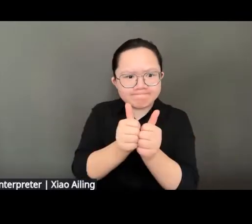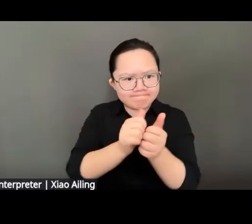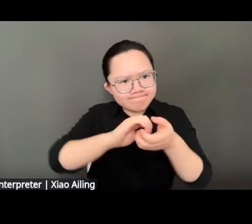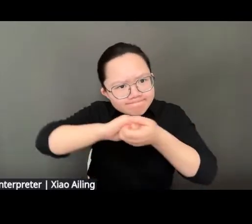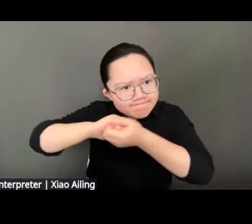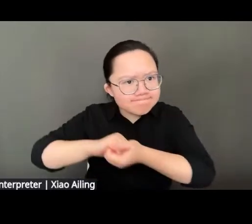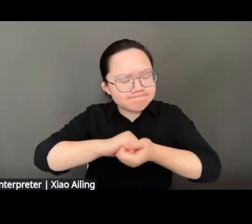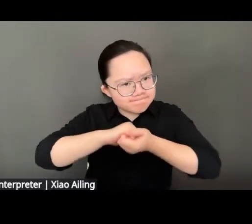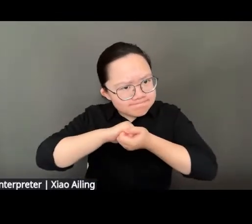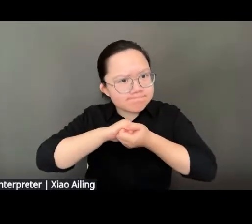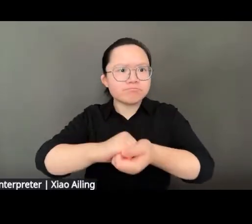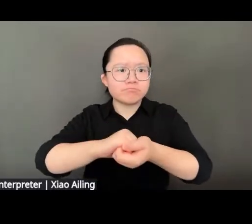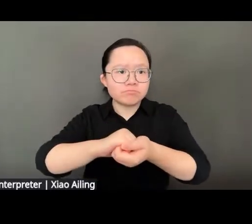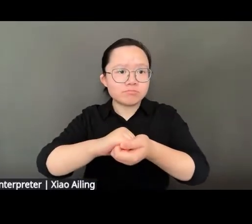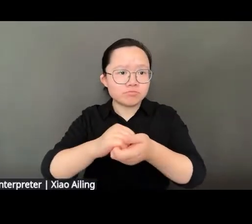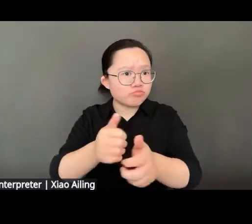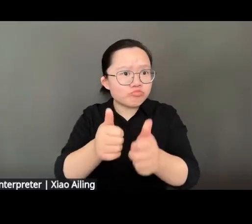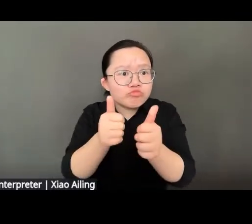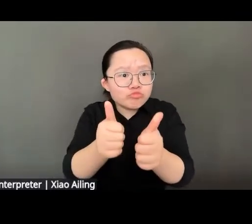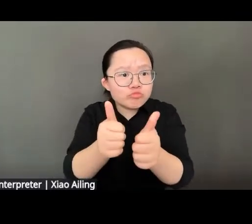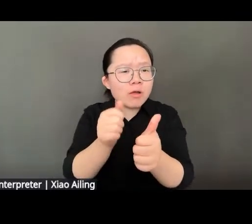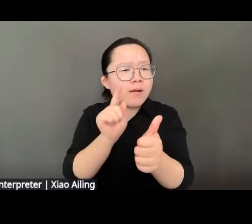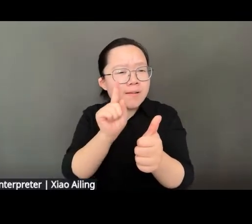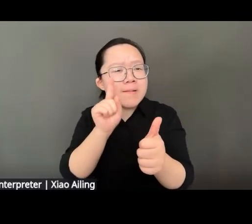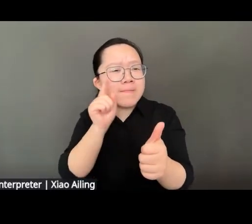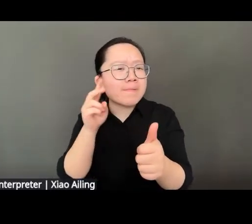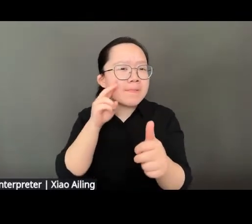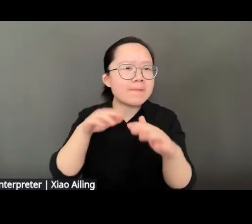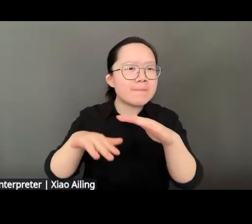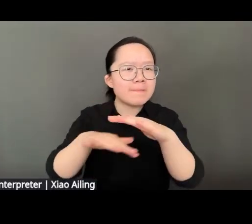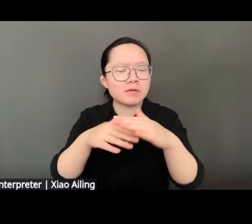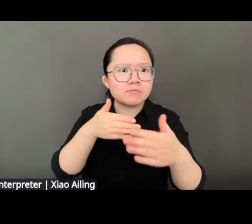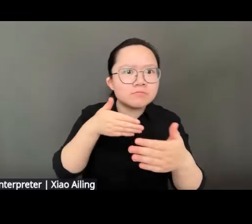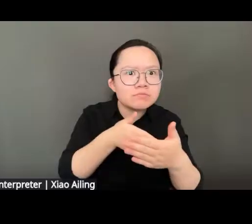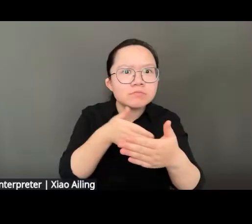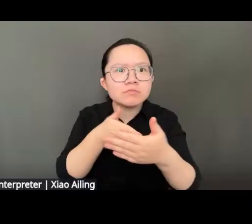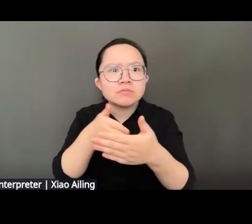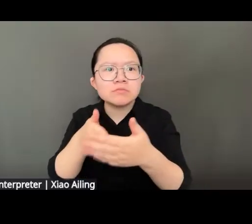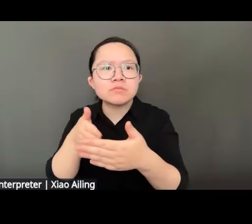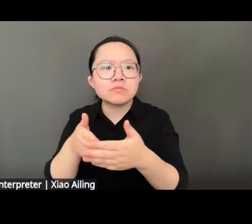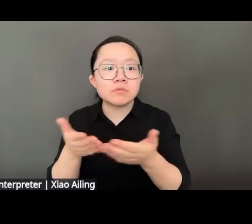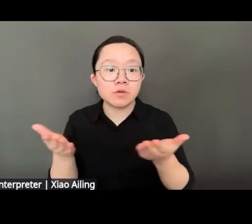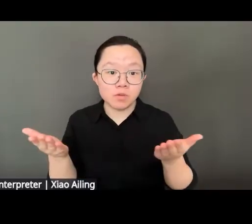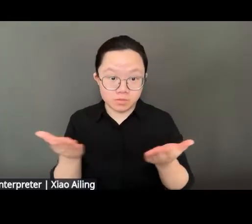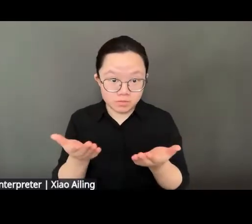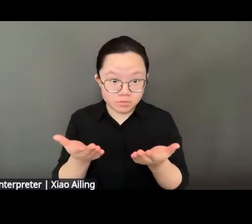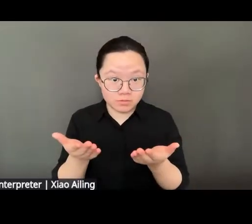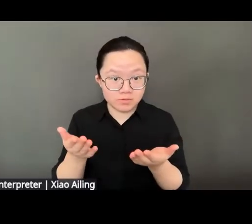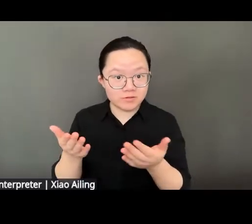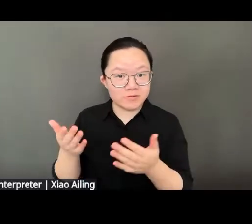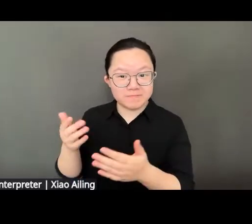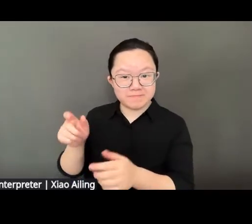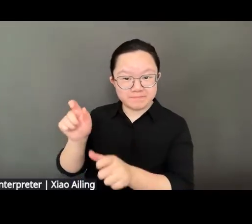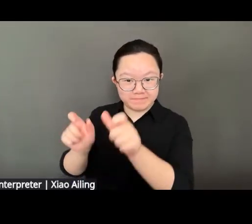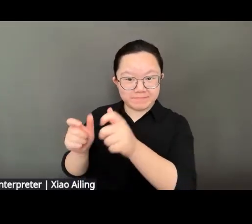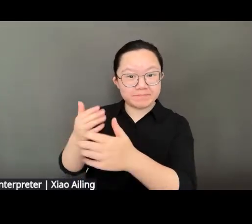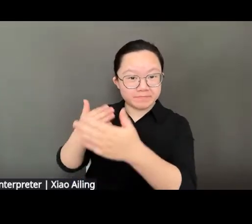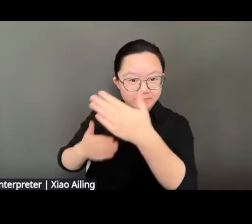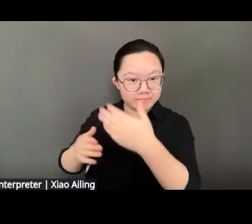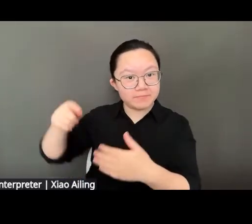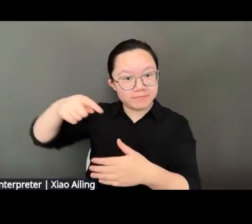challenge was to ensure the meaningful engagement of OPDs and people with disabilities into the